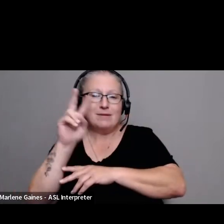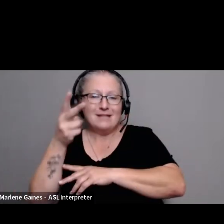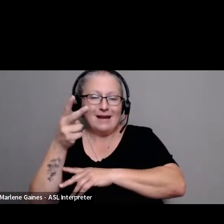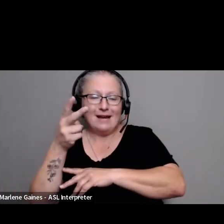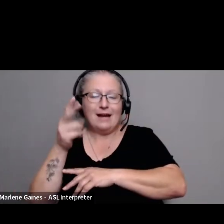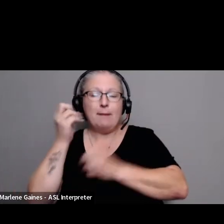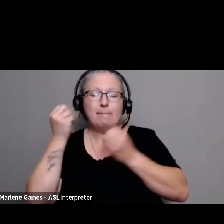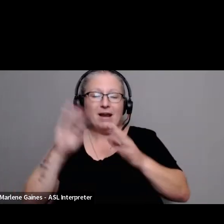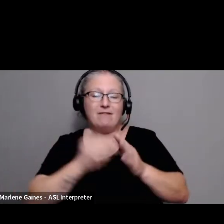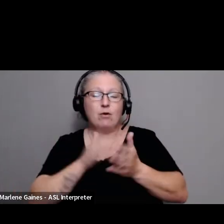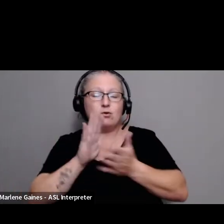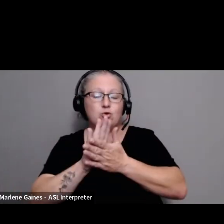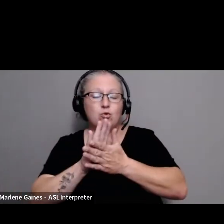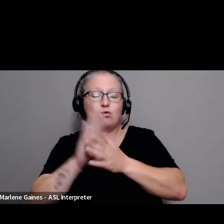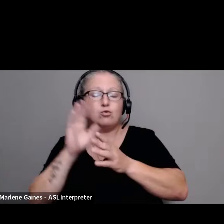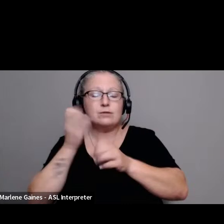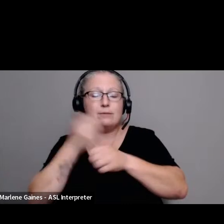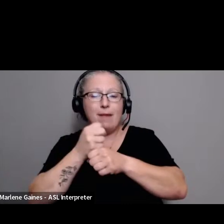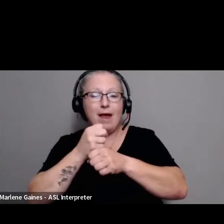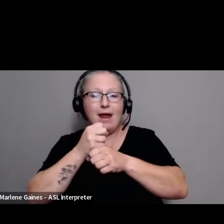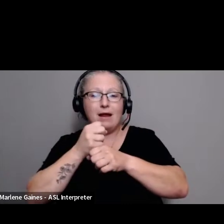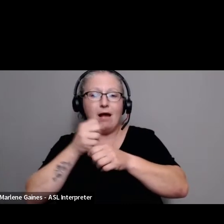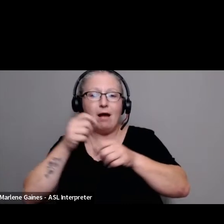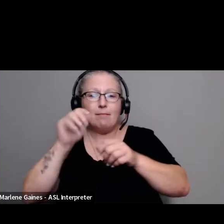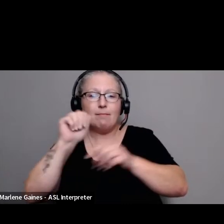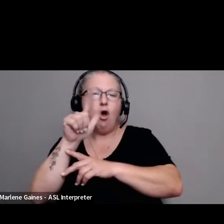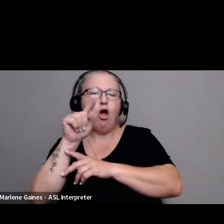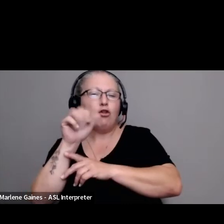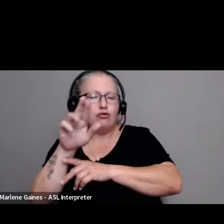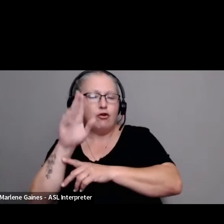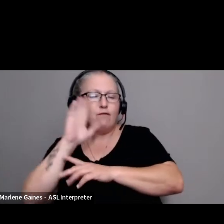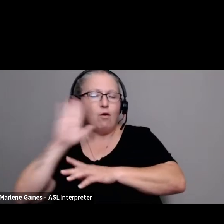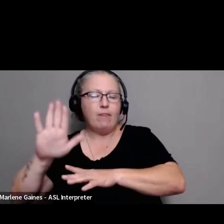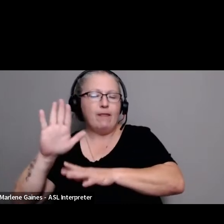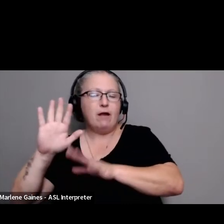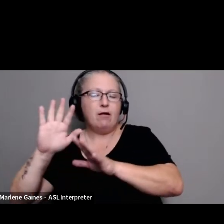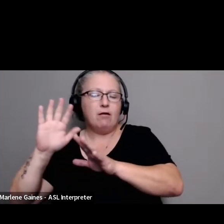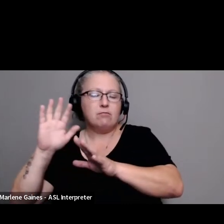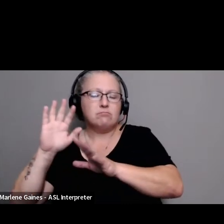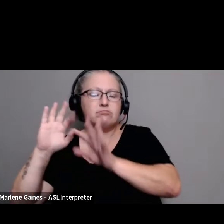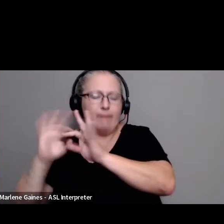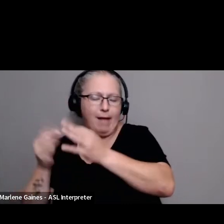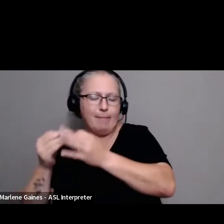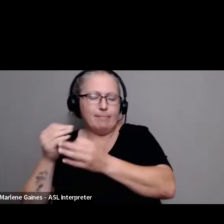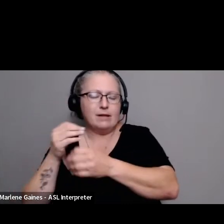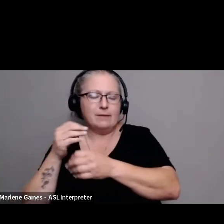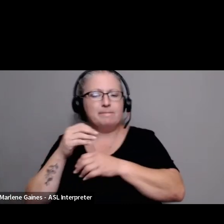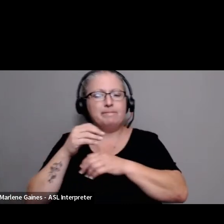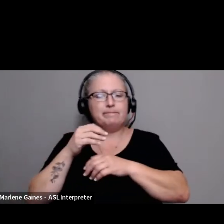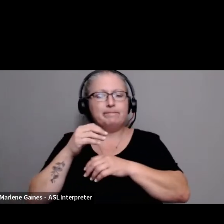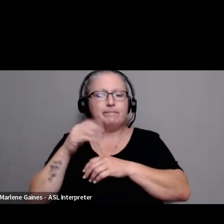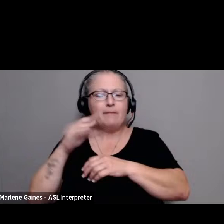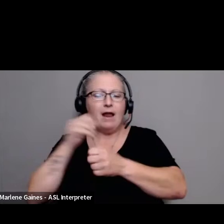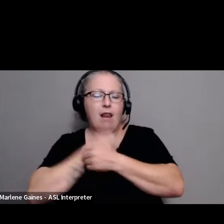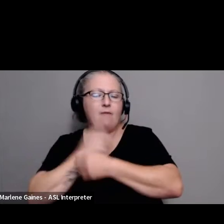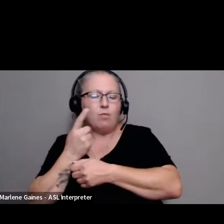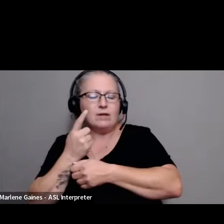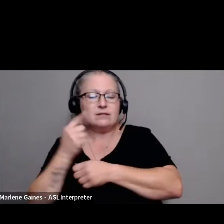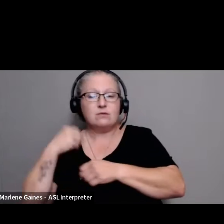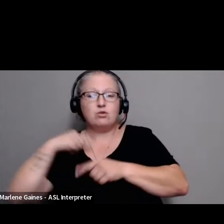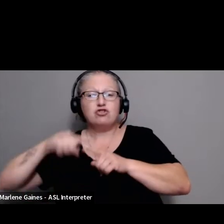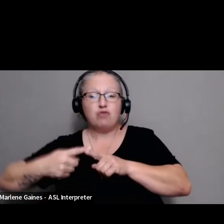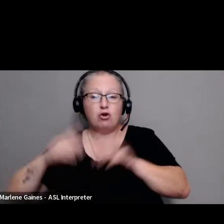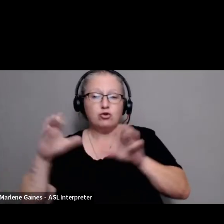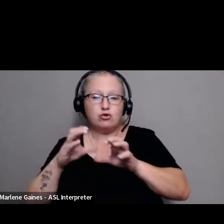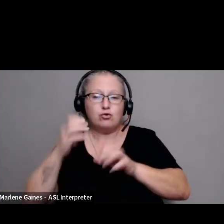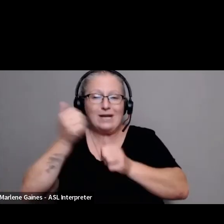this holiday in memory of their loved ones. And then as we're starting to do each